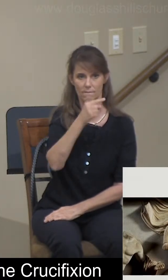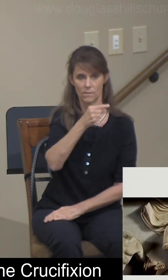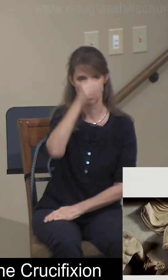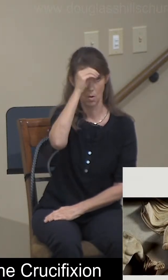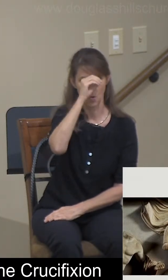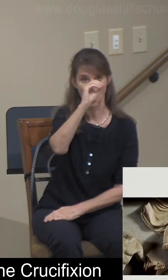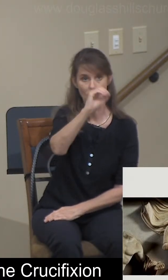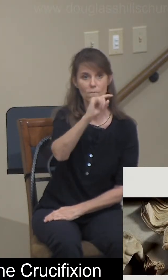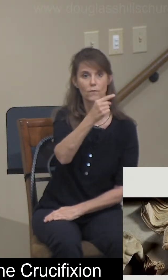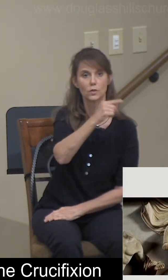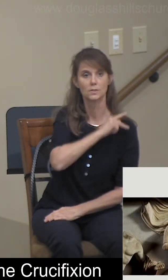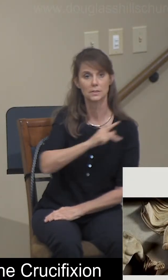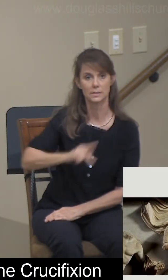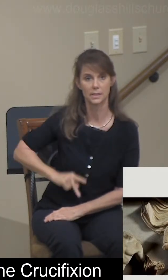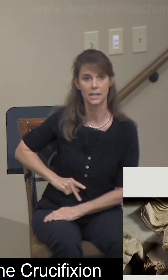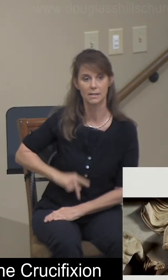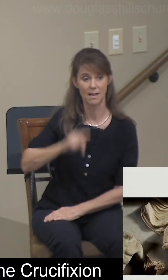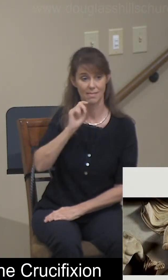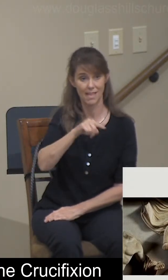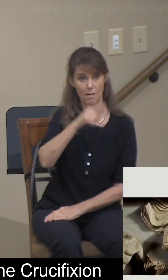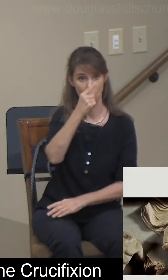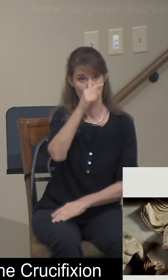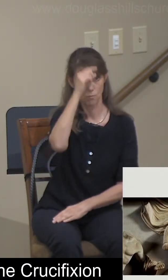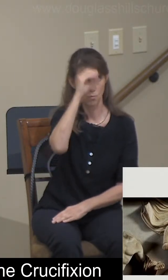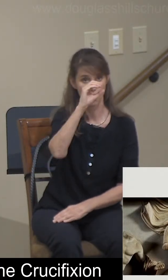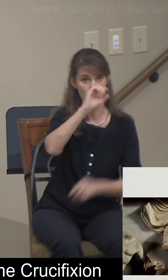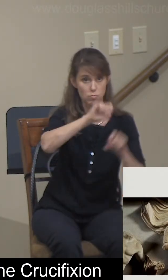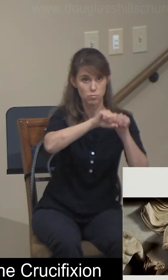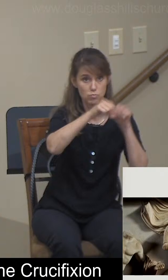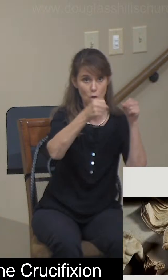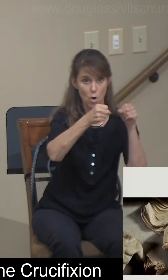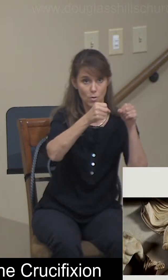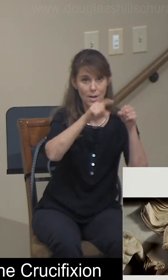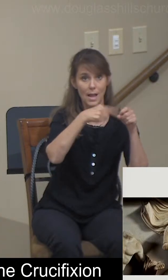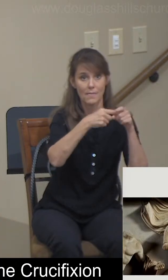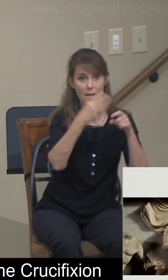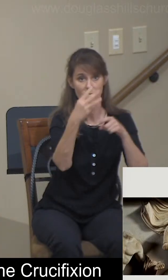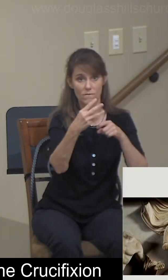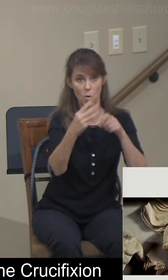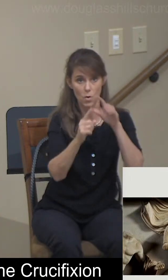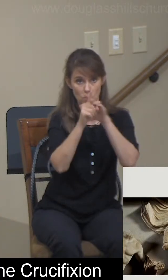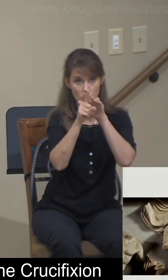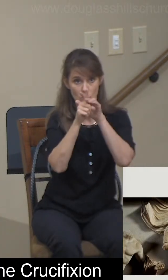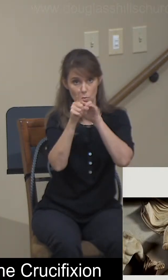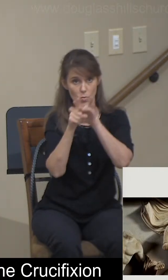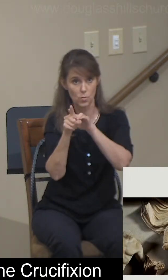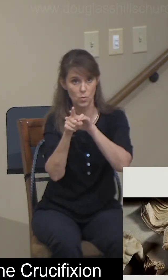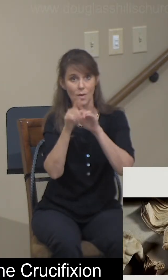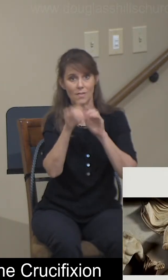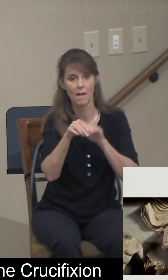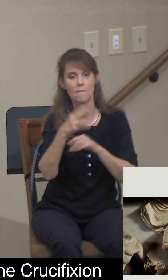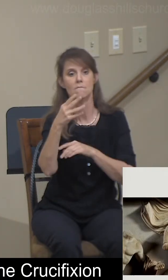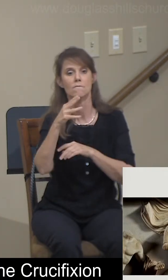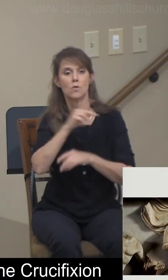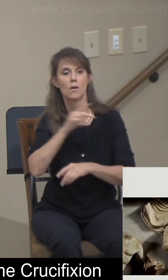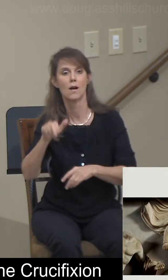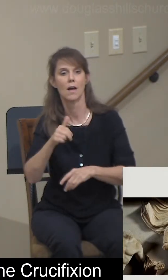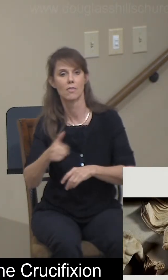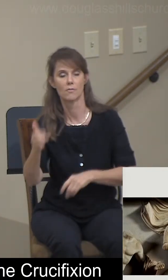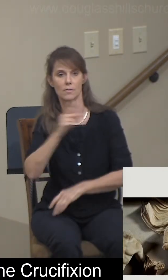that was broken, in place of which four others arose, 4 kingdoms shall arise from his nation, but not with his